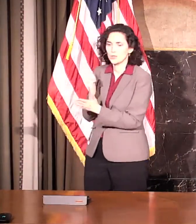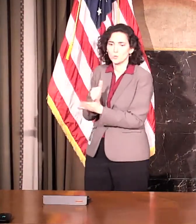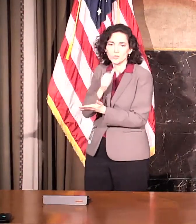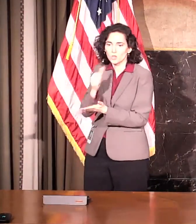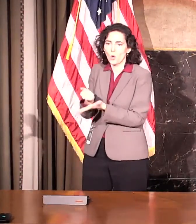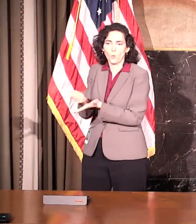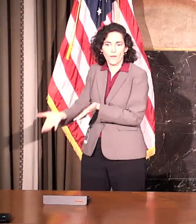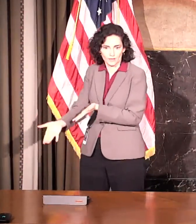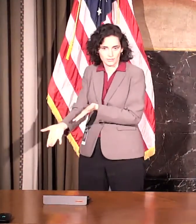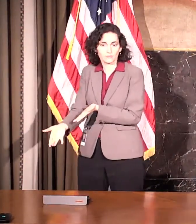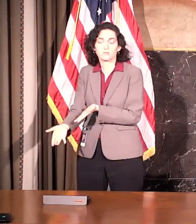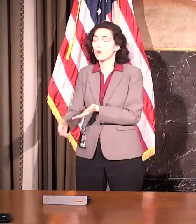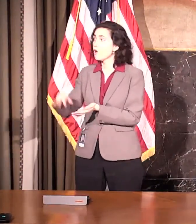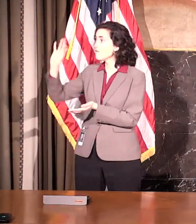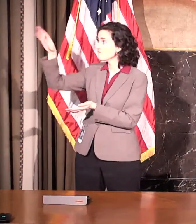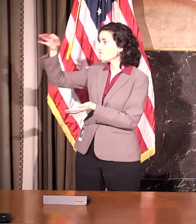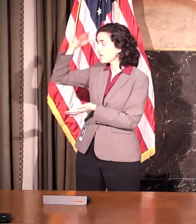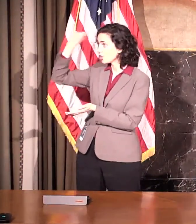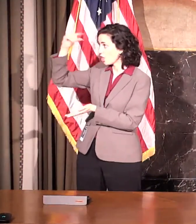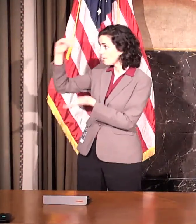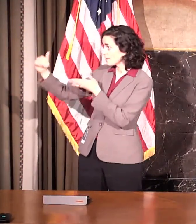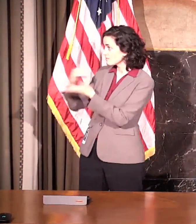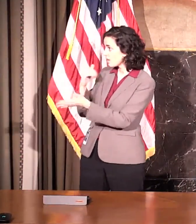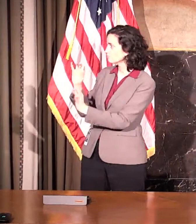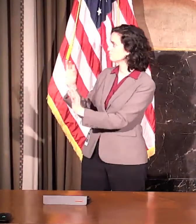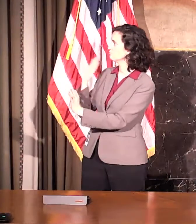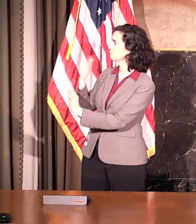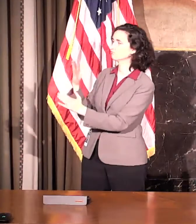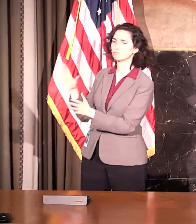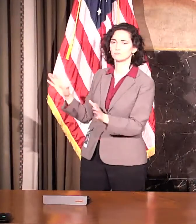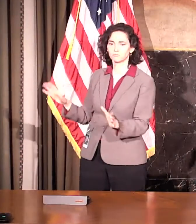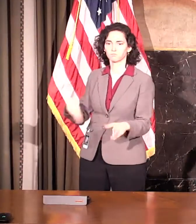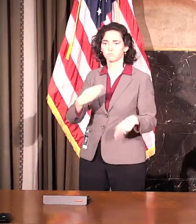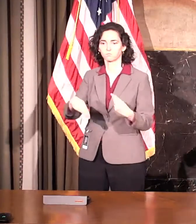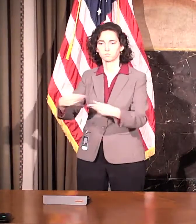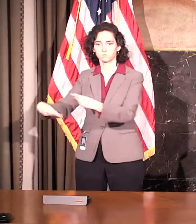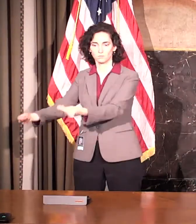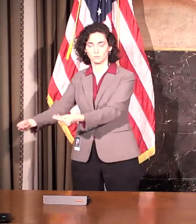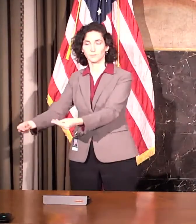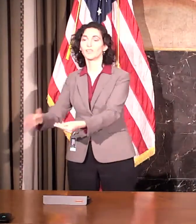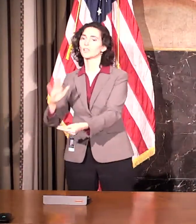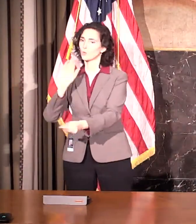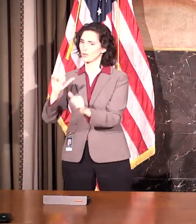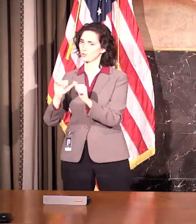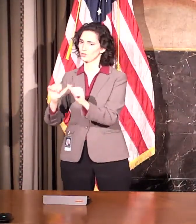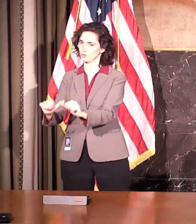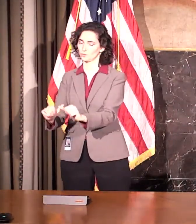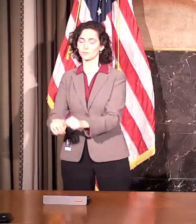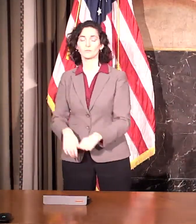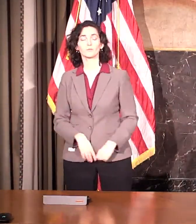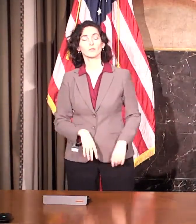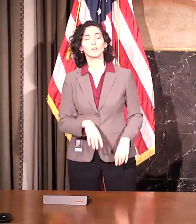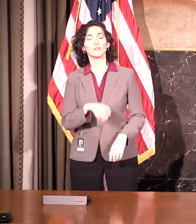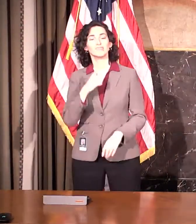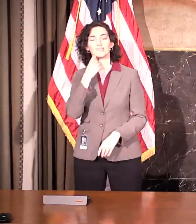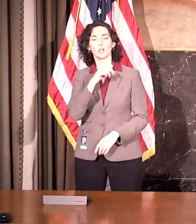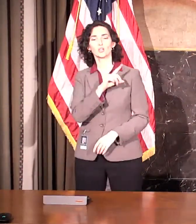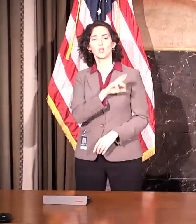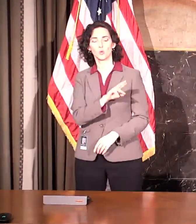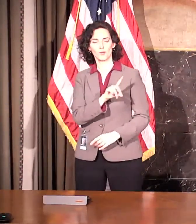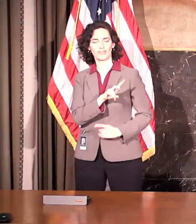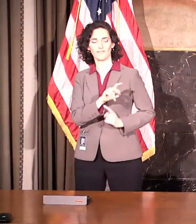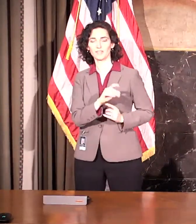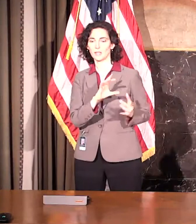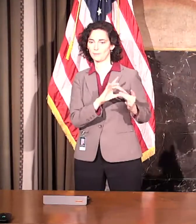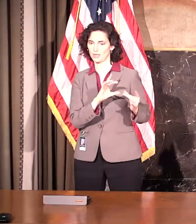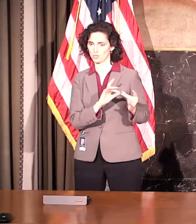government, and we will continue to do so. As Dr. Davis mentioned, and I completely agree, we should make no